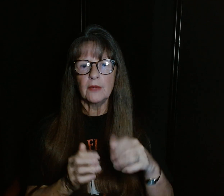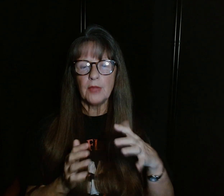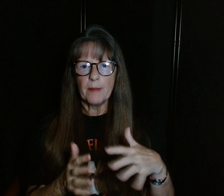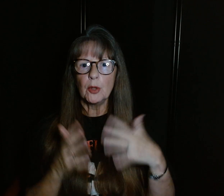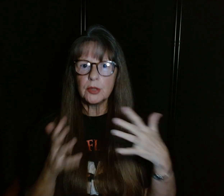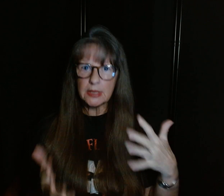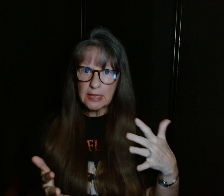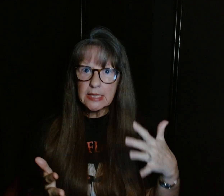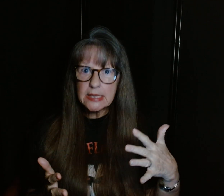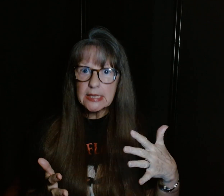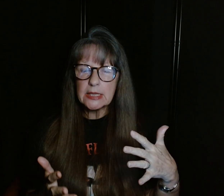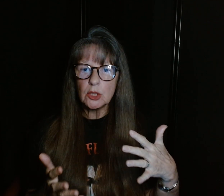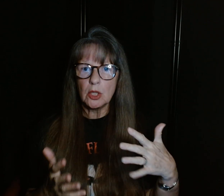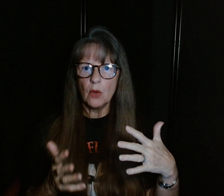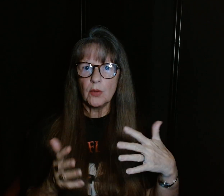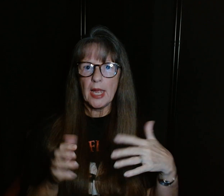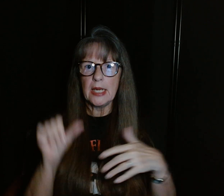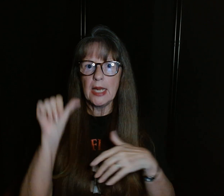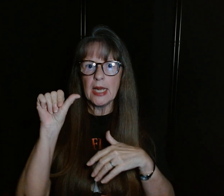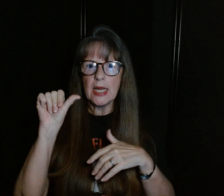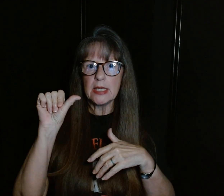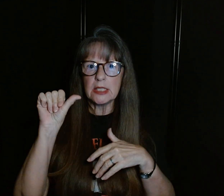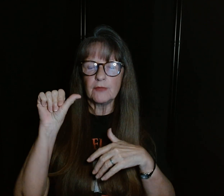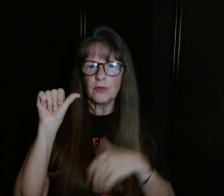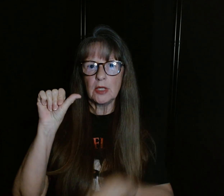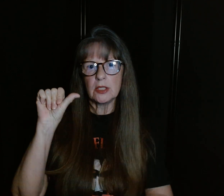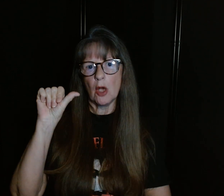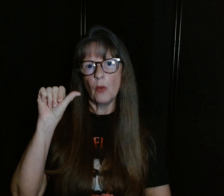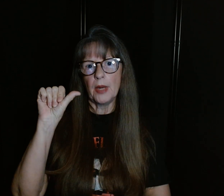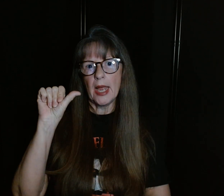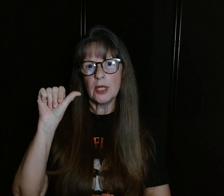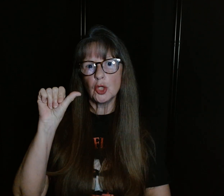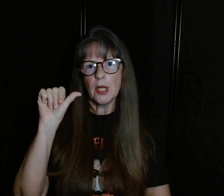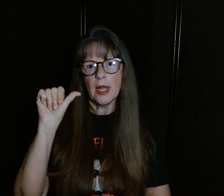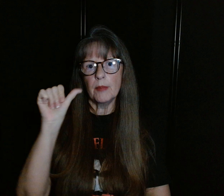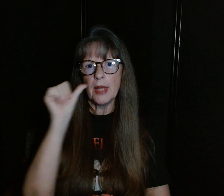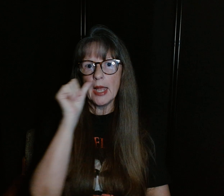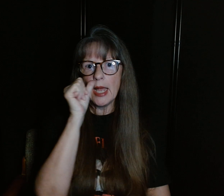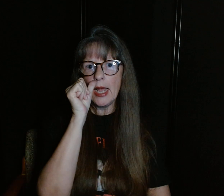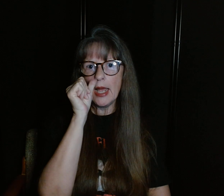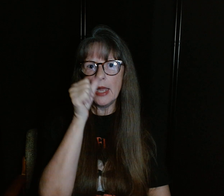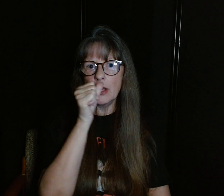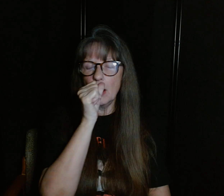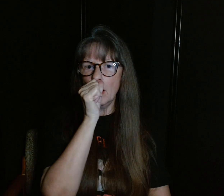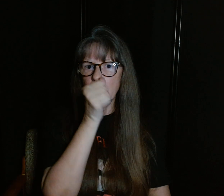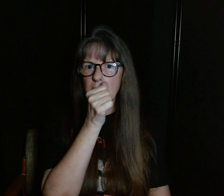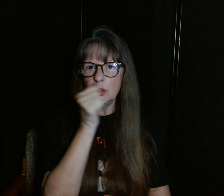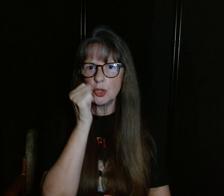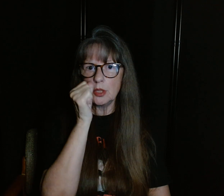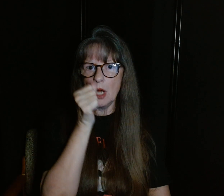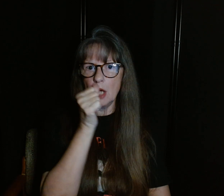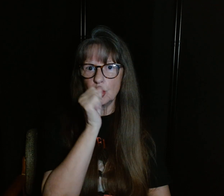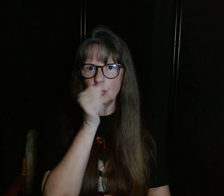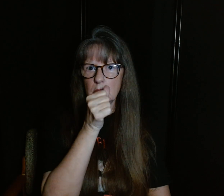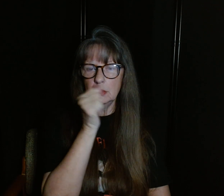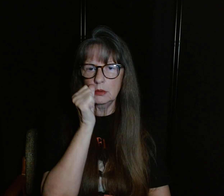that person is addicted to cocaine is it's an open hand shape and on each nostril.